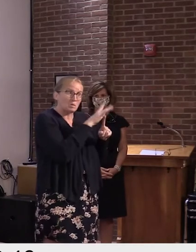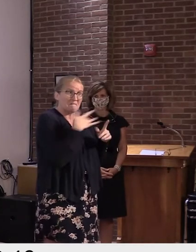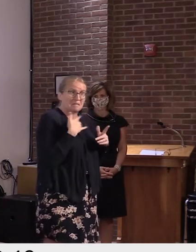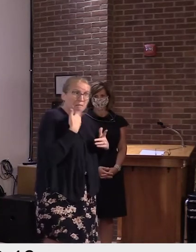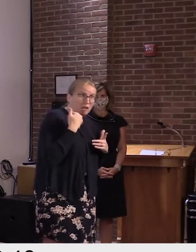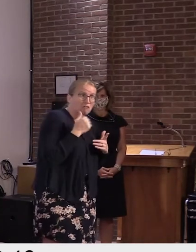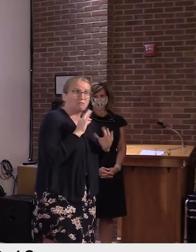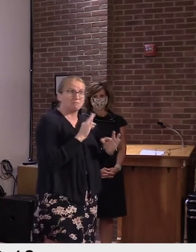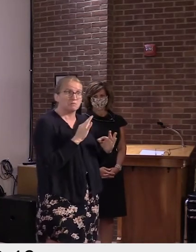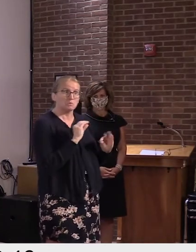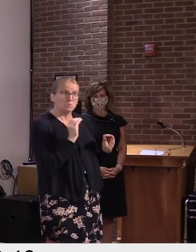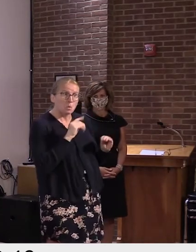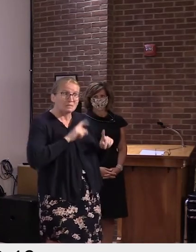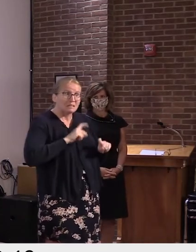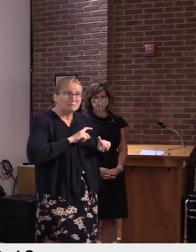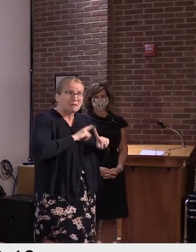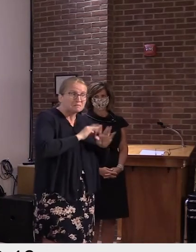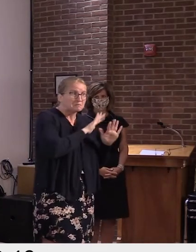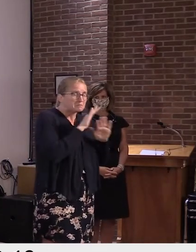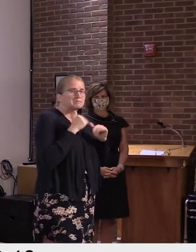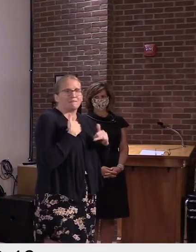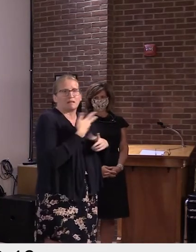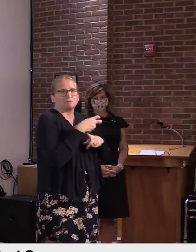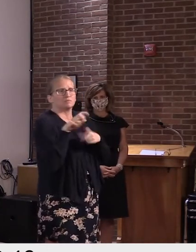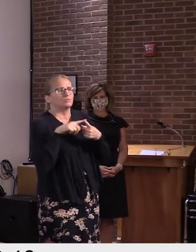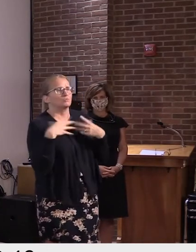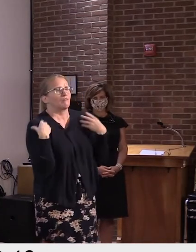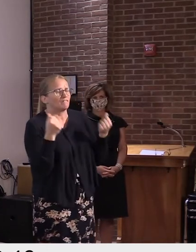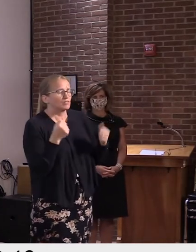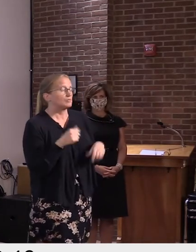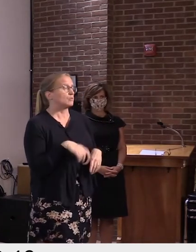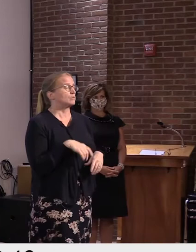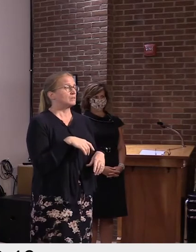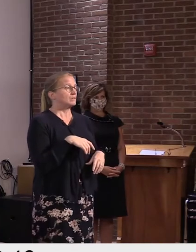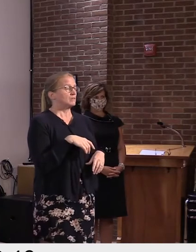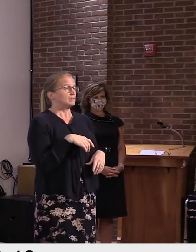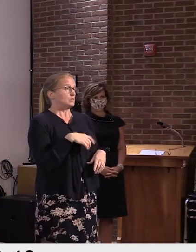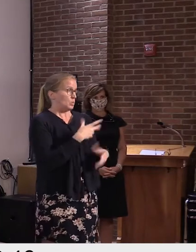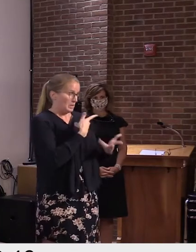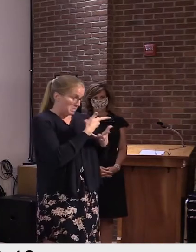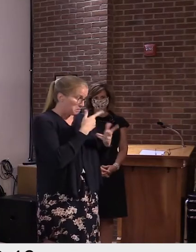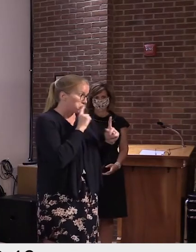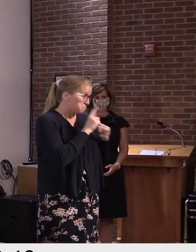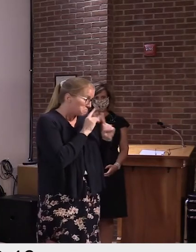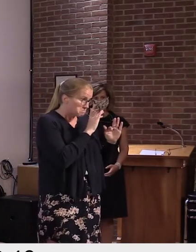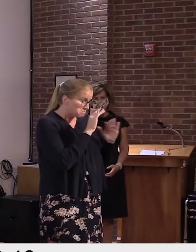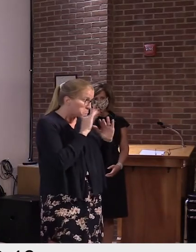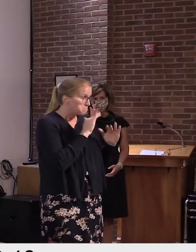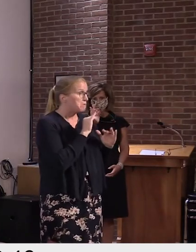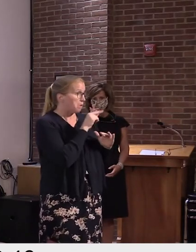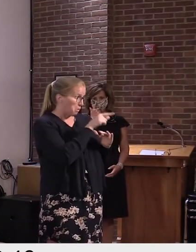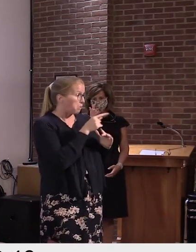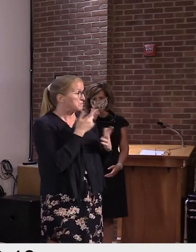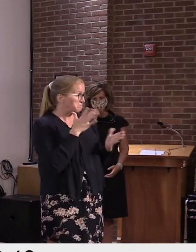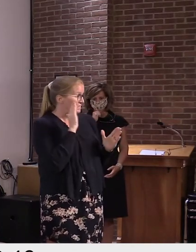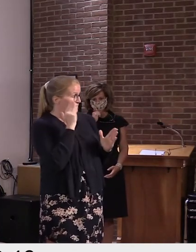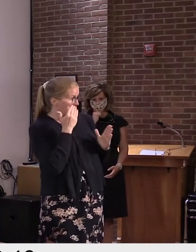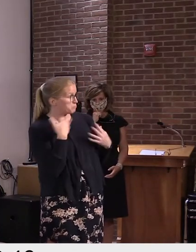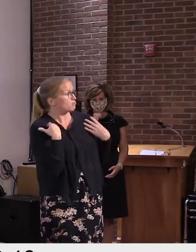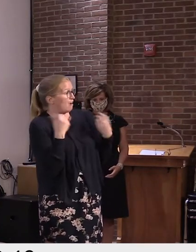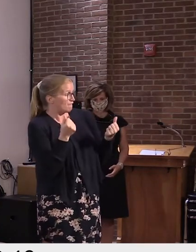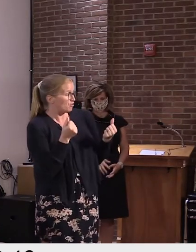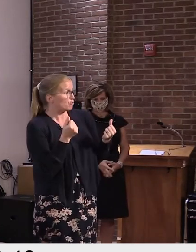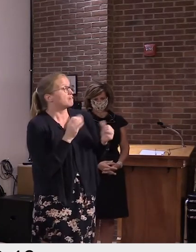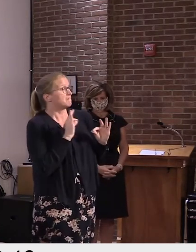the virus. So if there's knowledge because of that communication that the person is recovered,